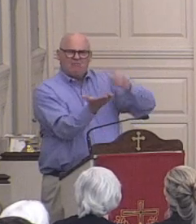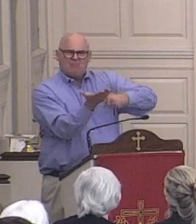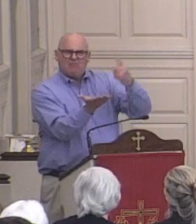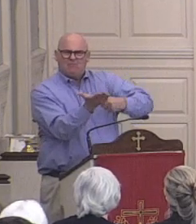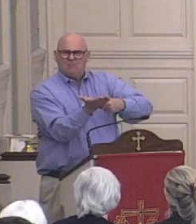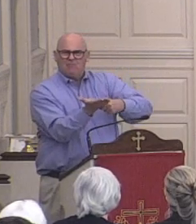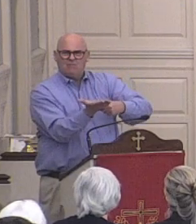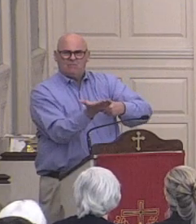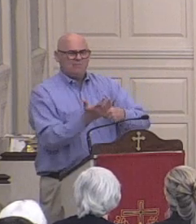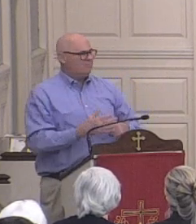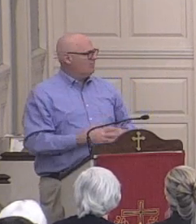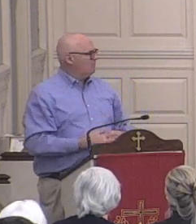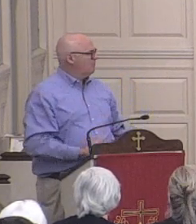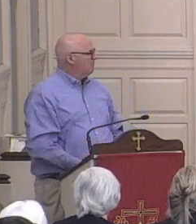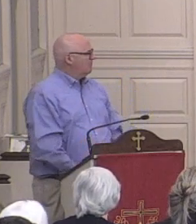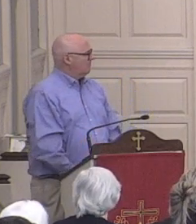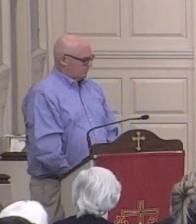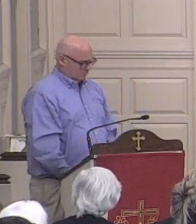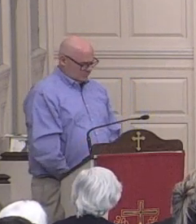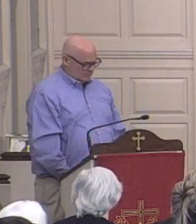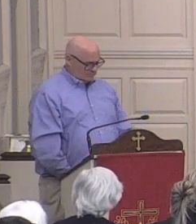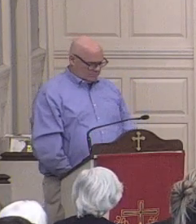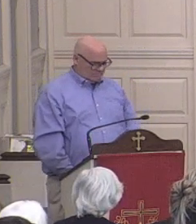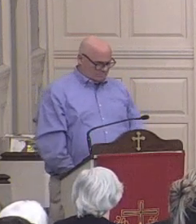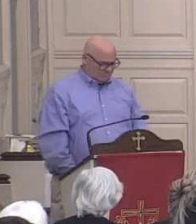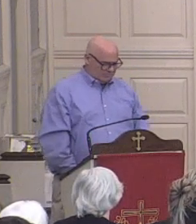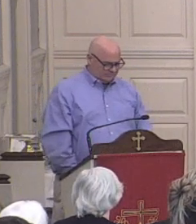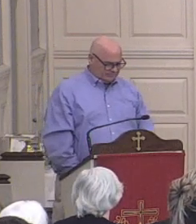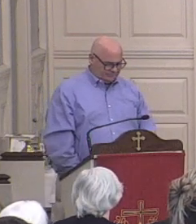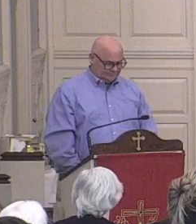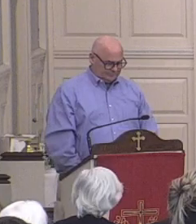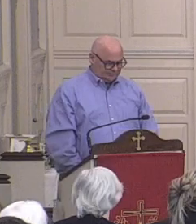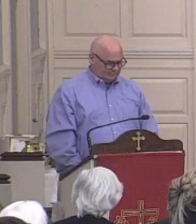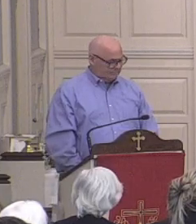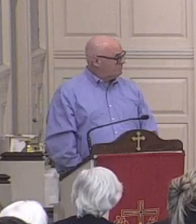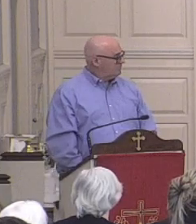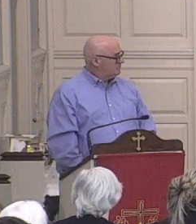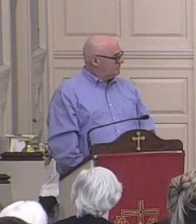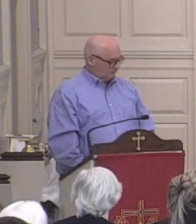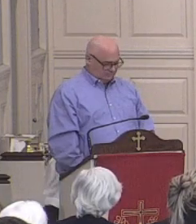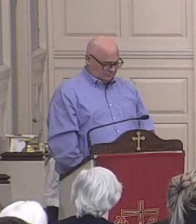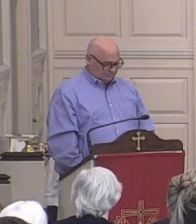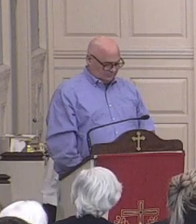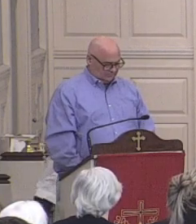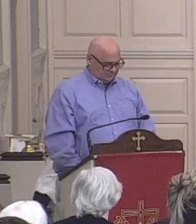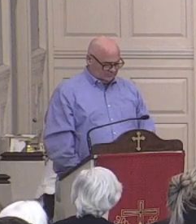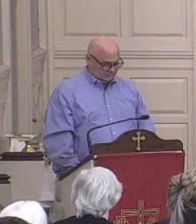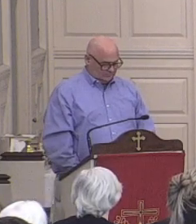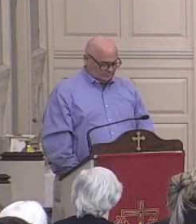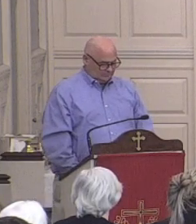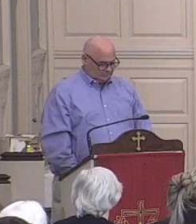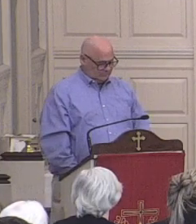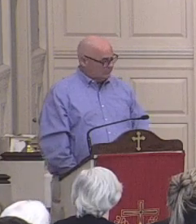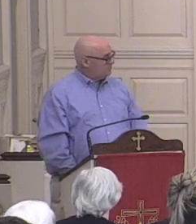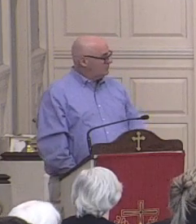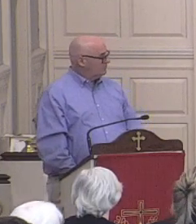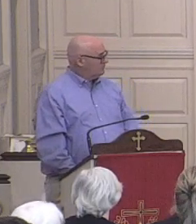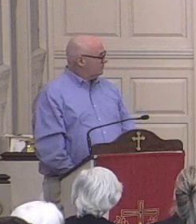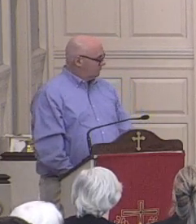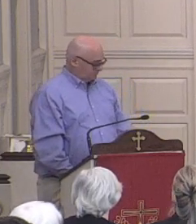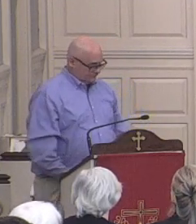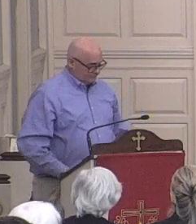But he vehemently replied, "Even though I should have to die with you, I will not deny you."